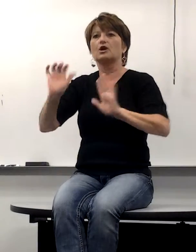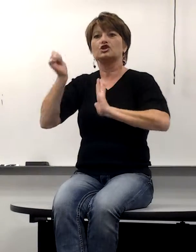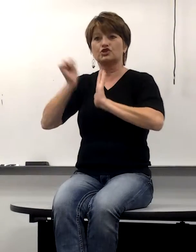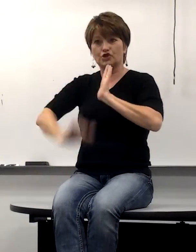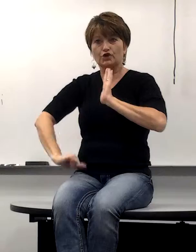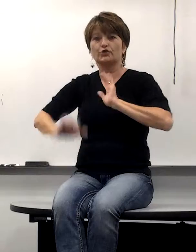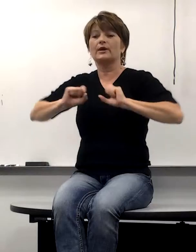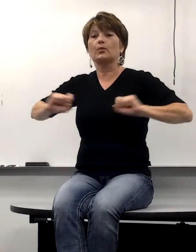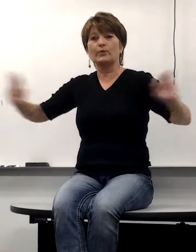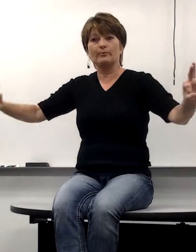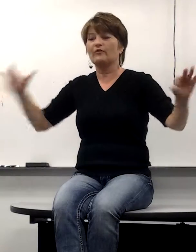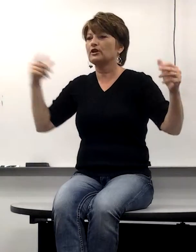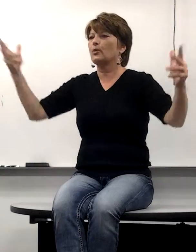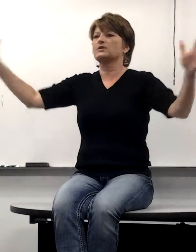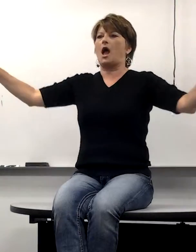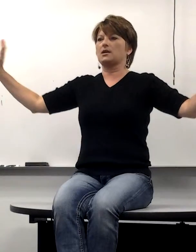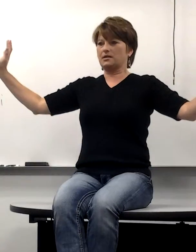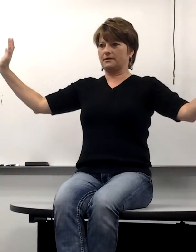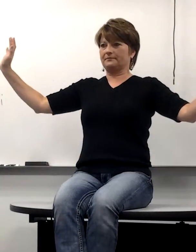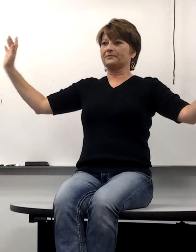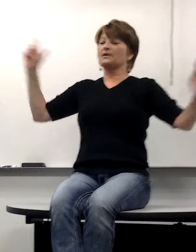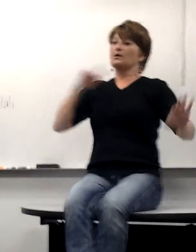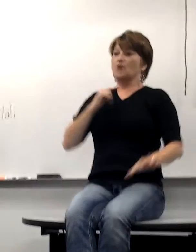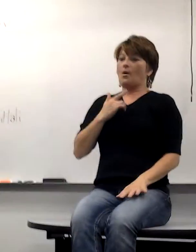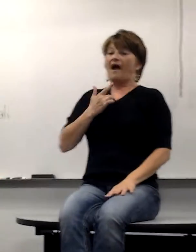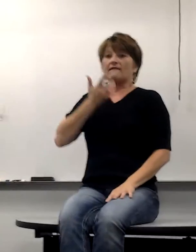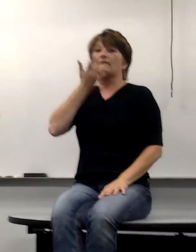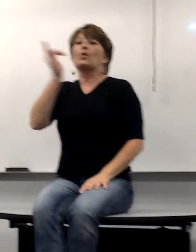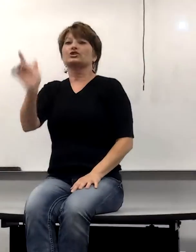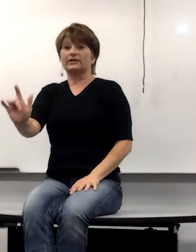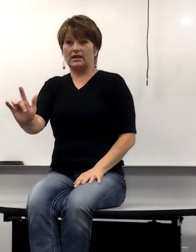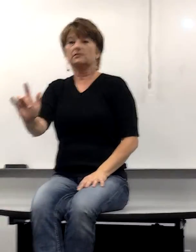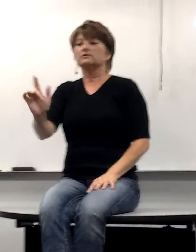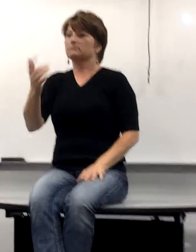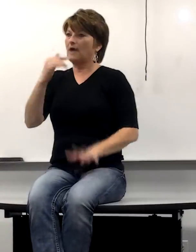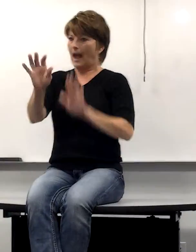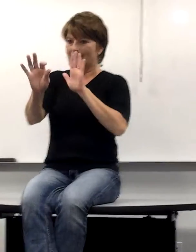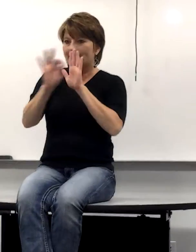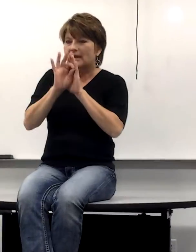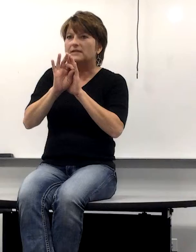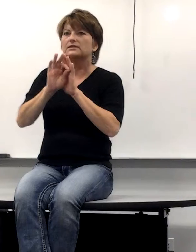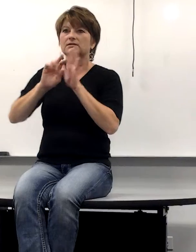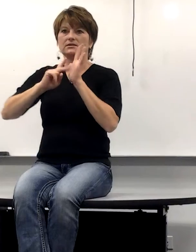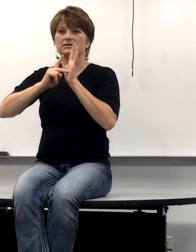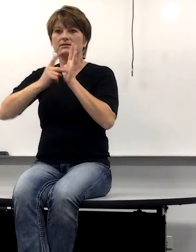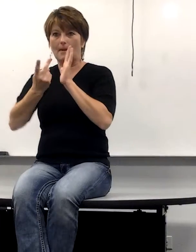you usually don't need therapy. And you get the operation and you're done.